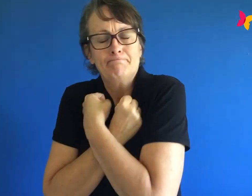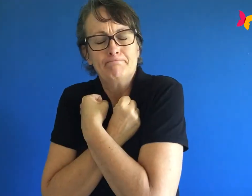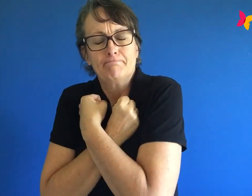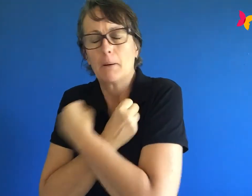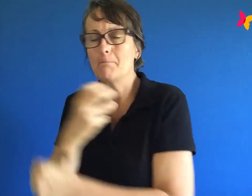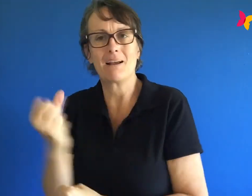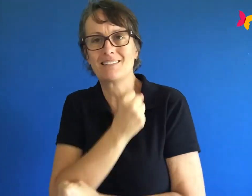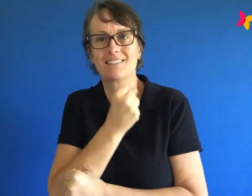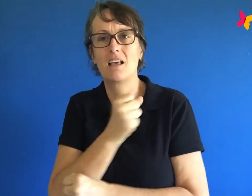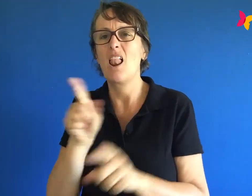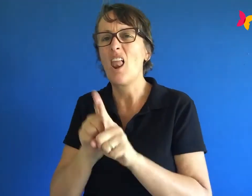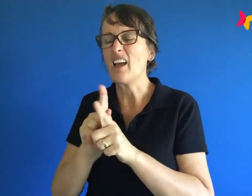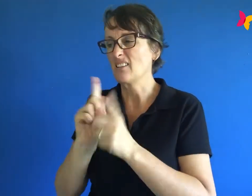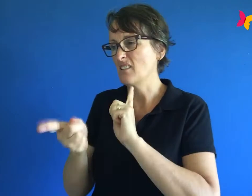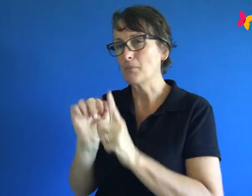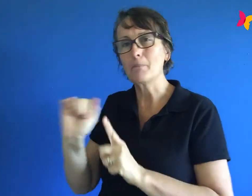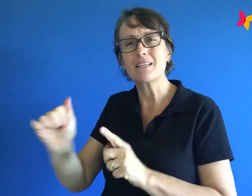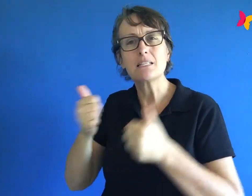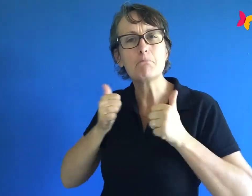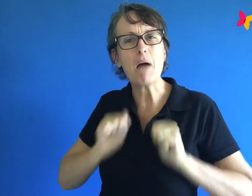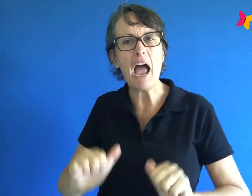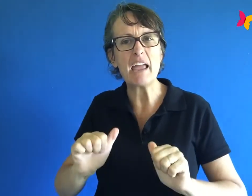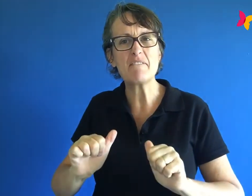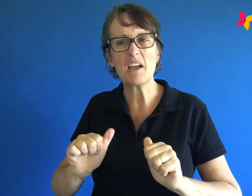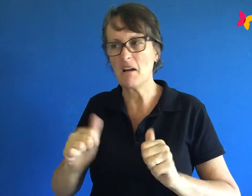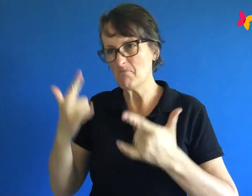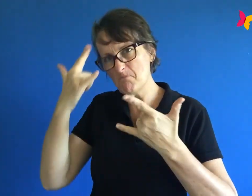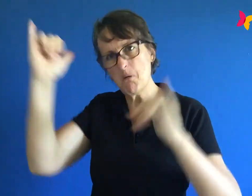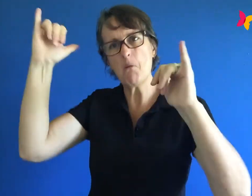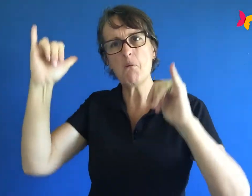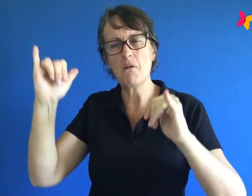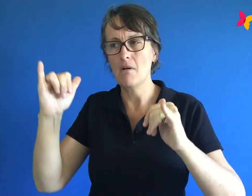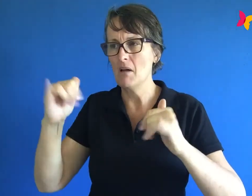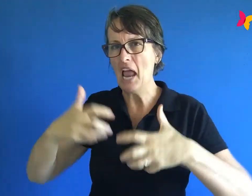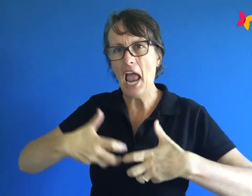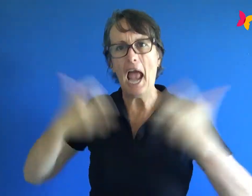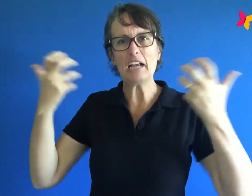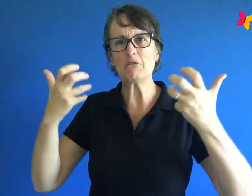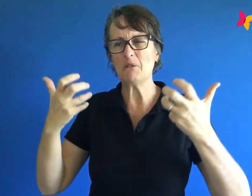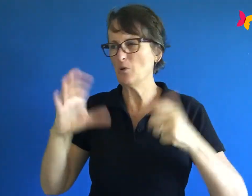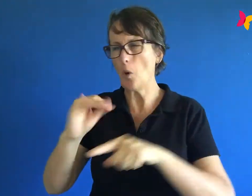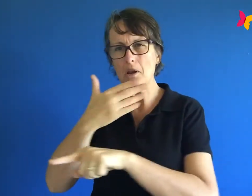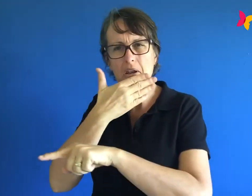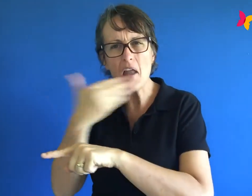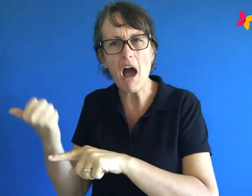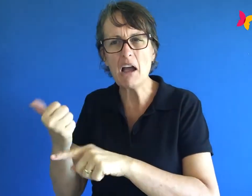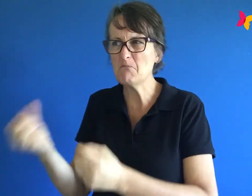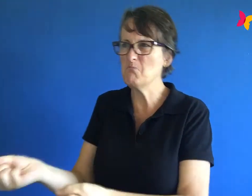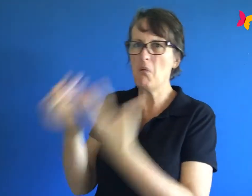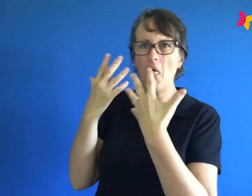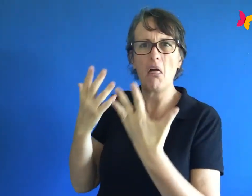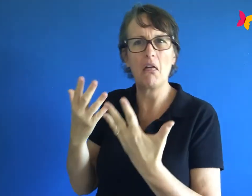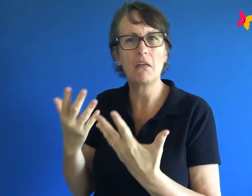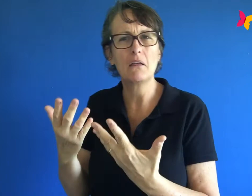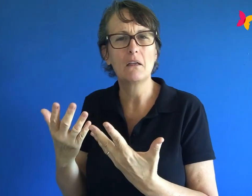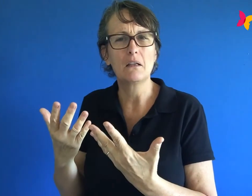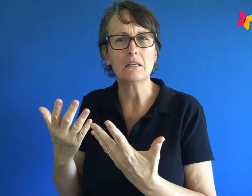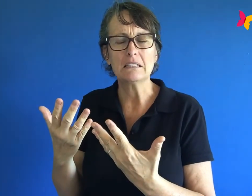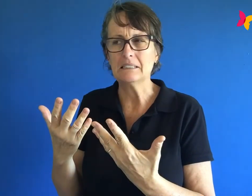like when he was at his most angry or miserable or just nasty or vicious, because